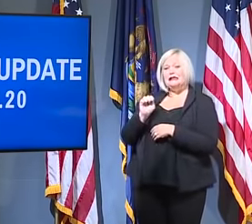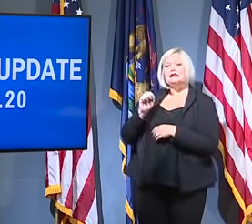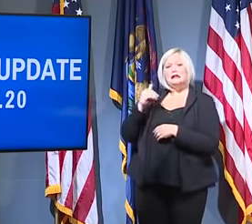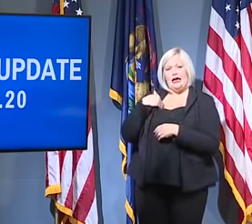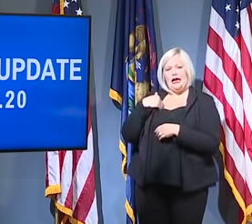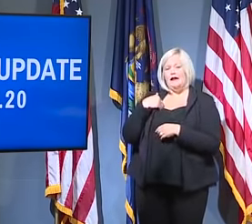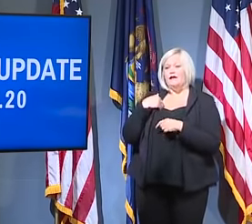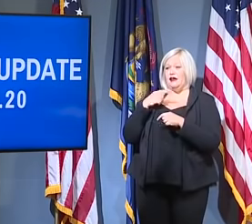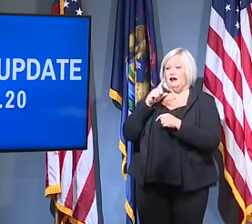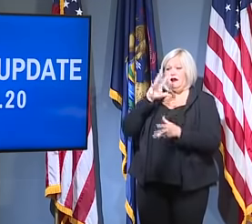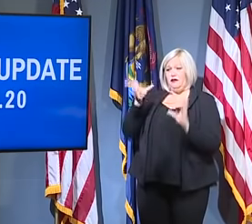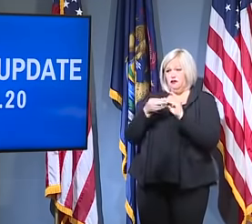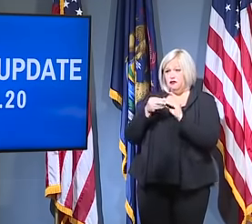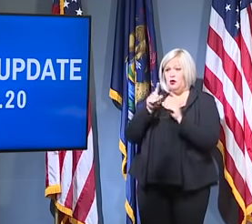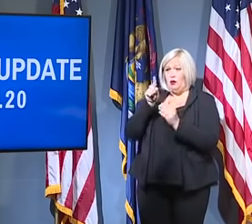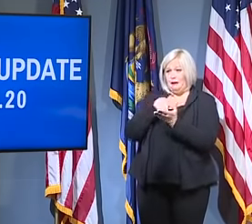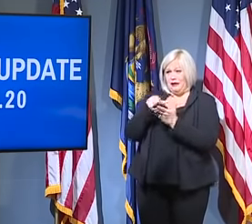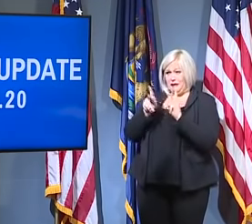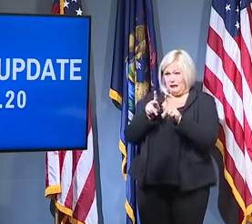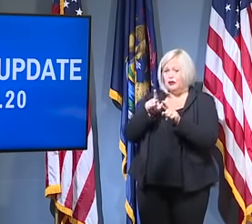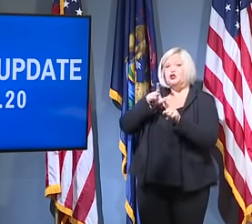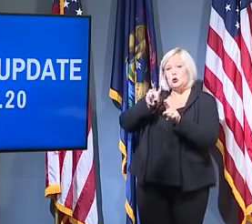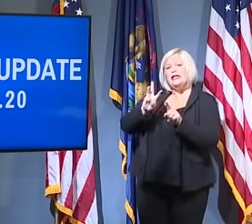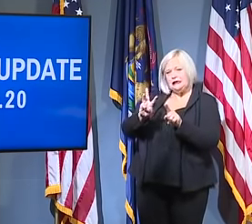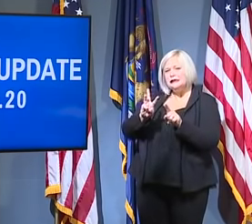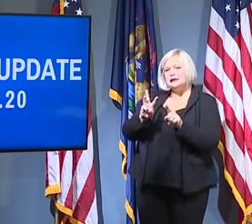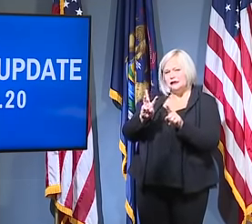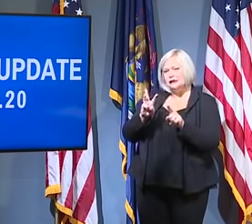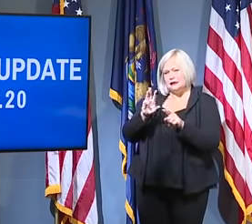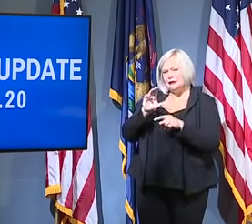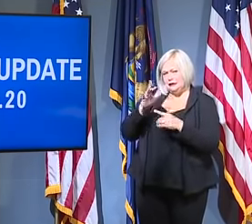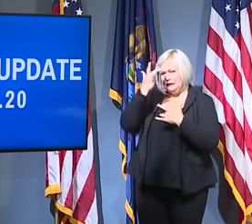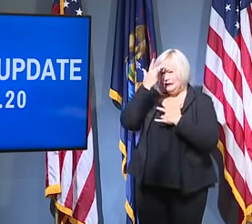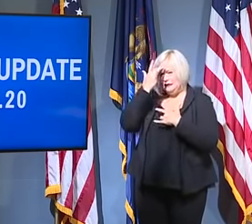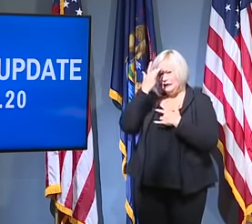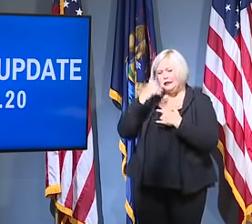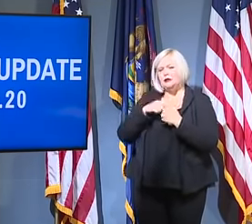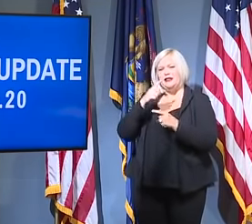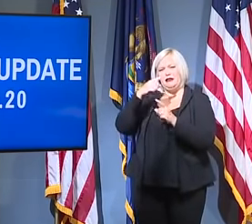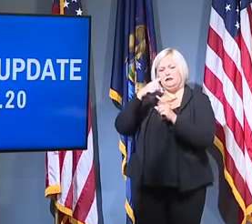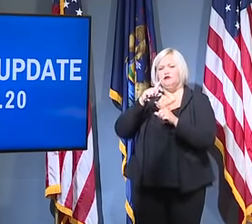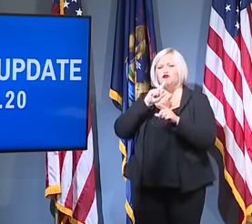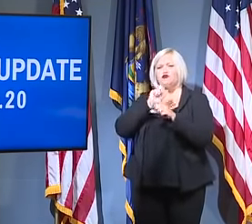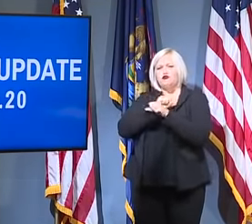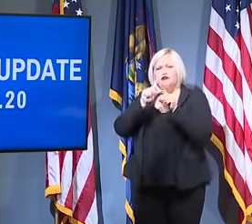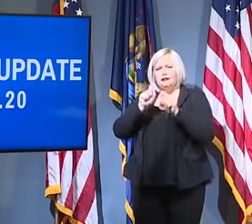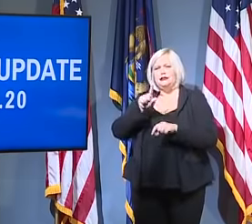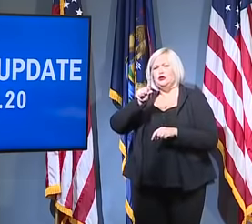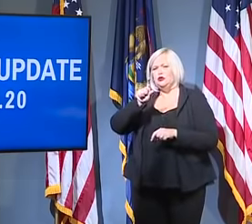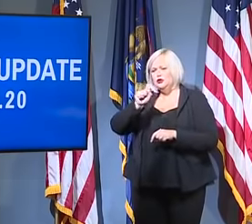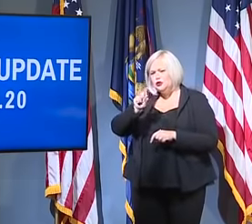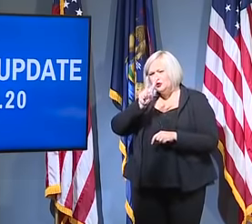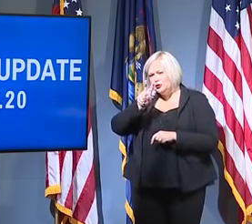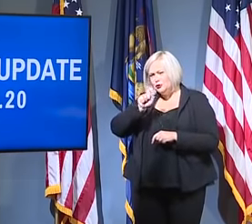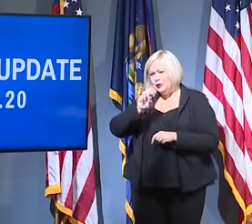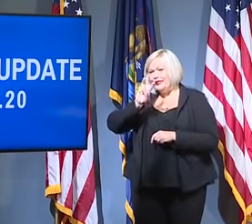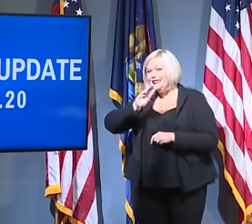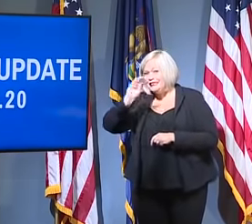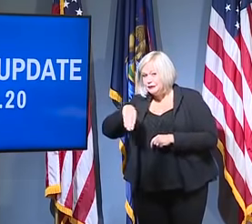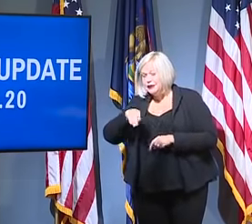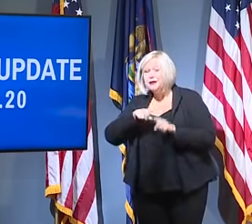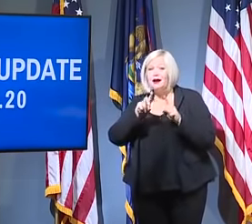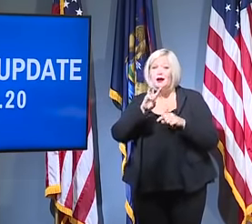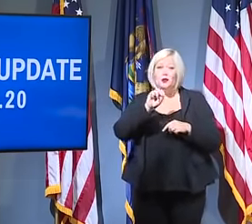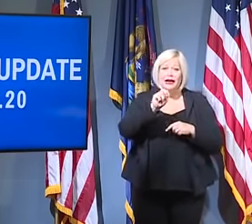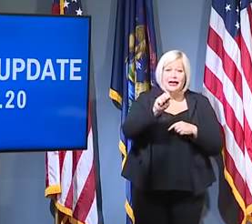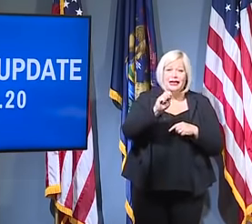26 cases per million people per day, with a positivity rate of 2.6%. However, Wayne,